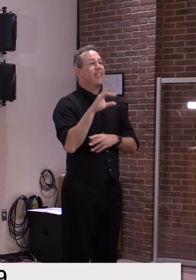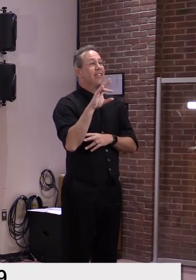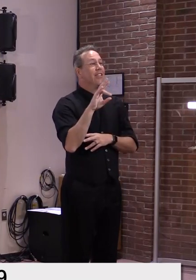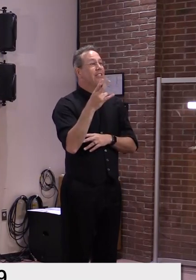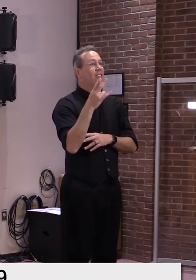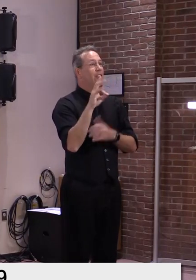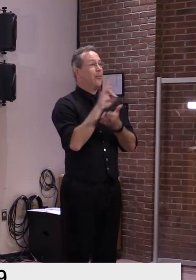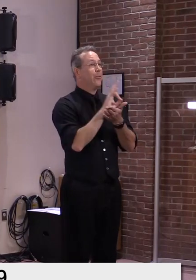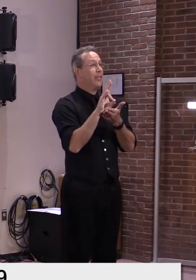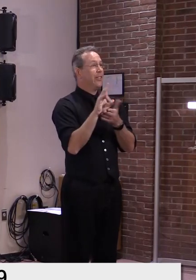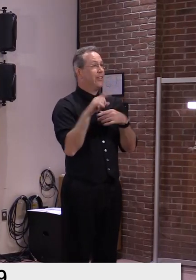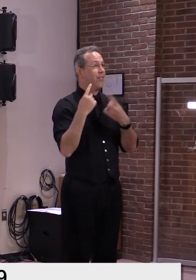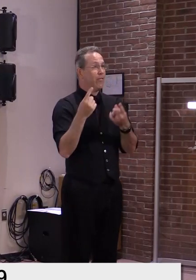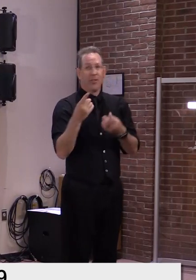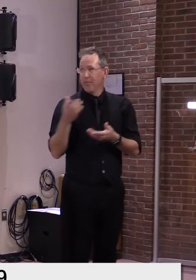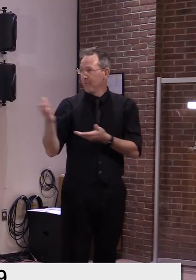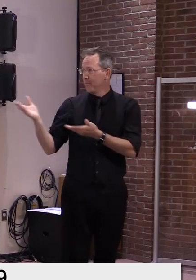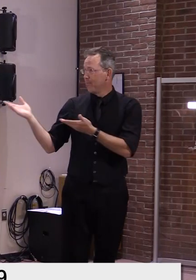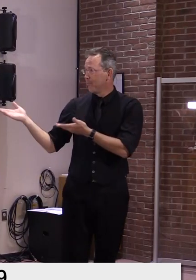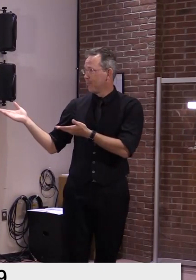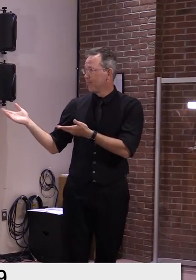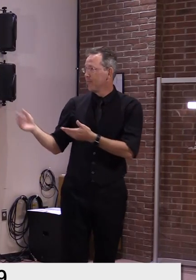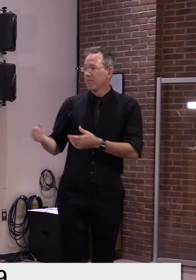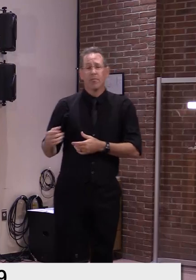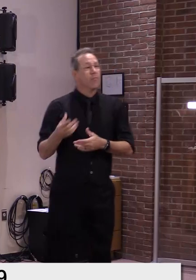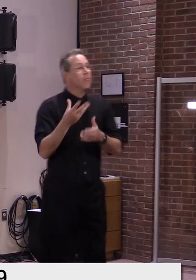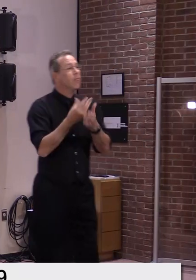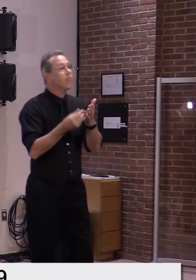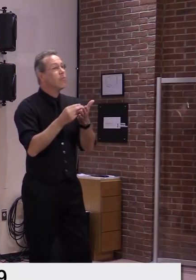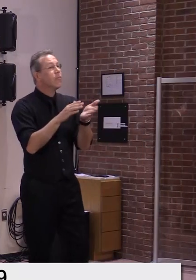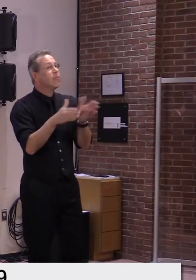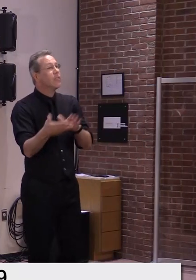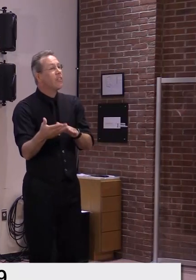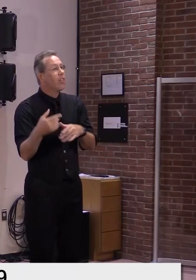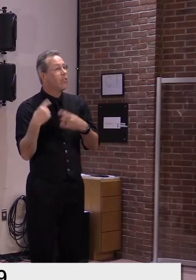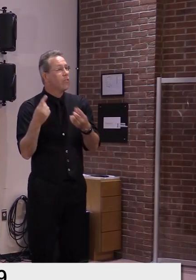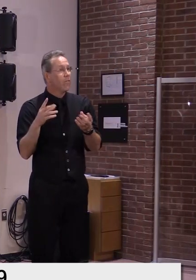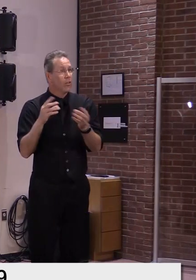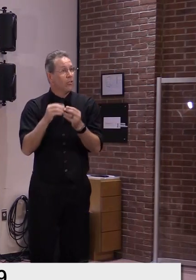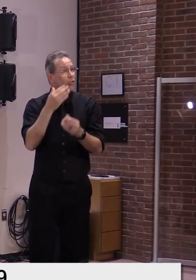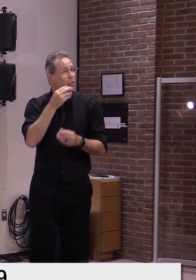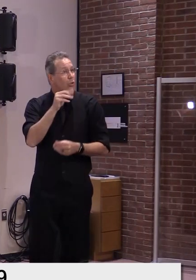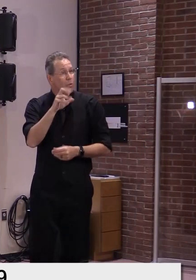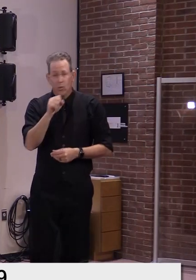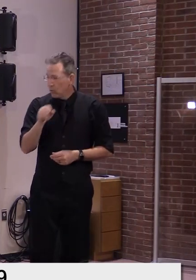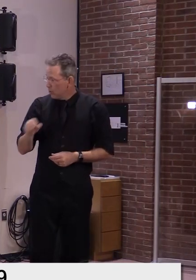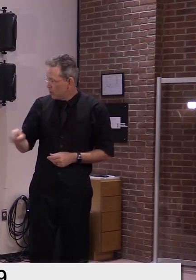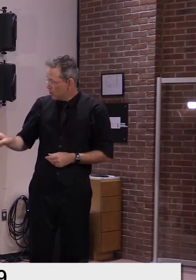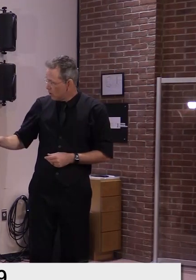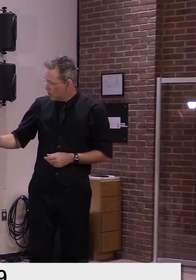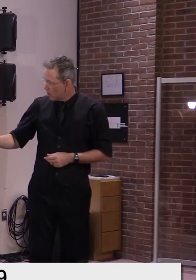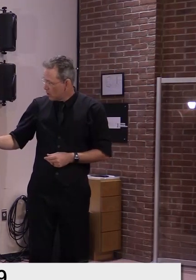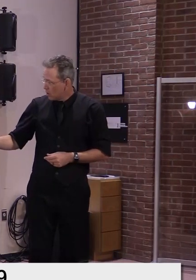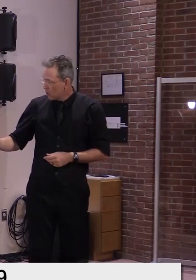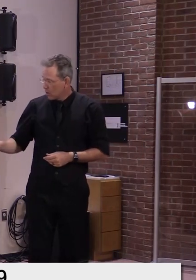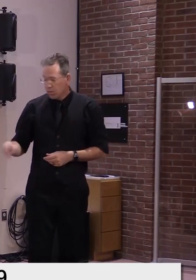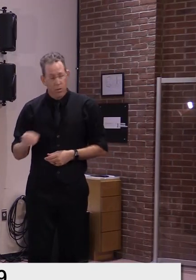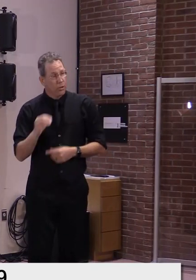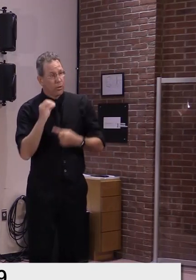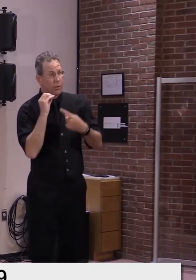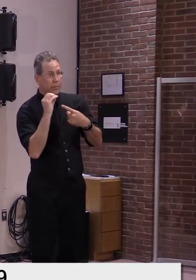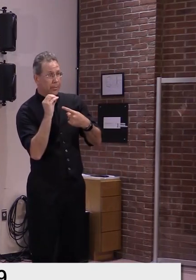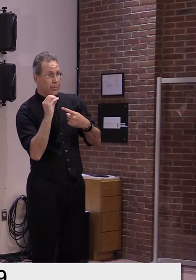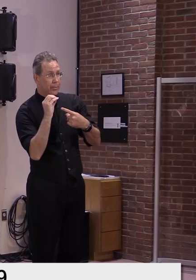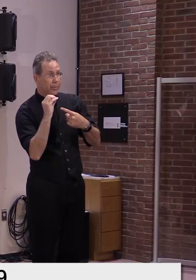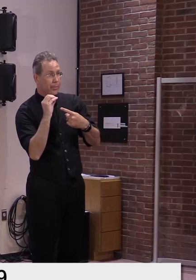modeling report contains a lot of good news. In fact, across the board, Vermont's COVID-19 numbers are better now than at